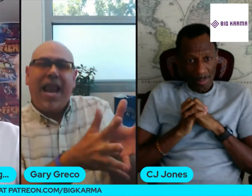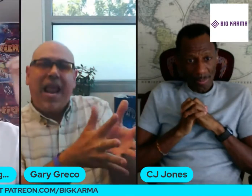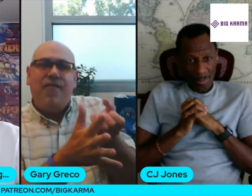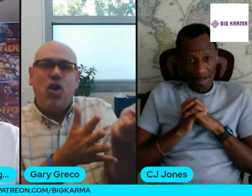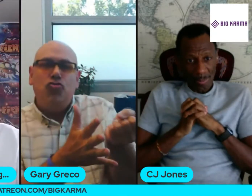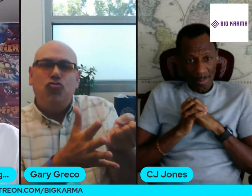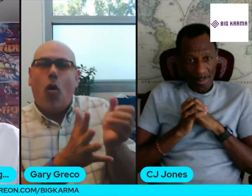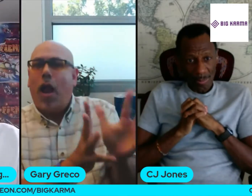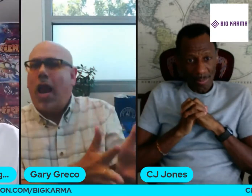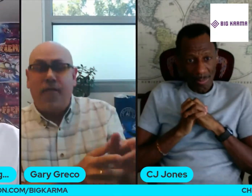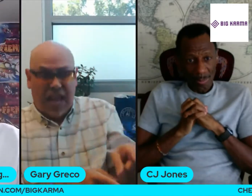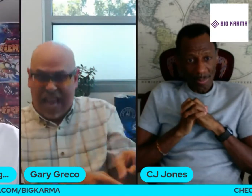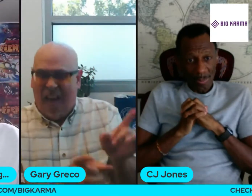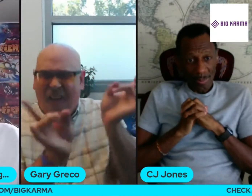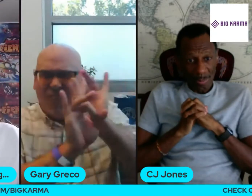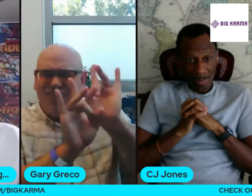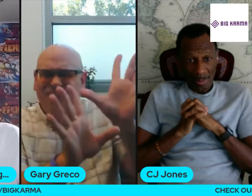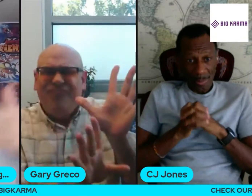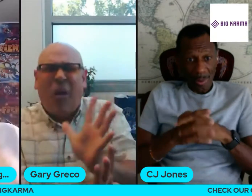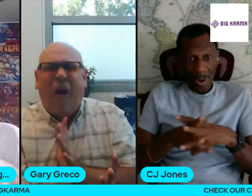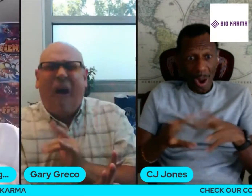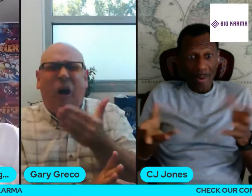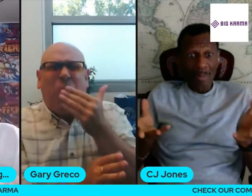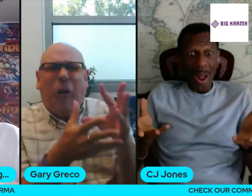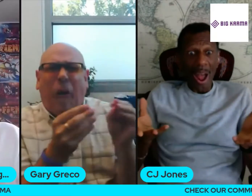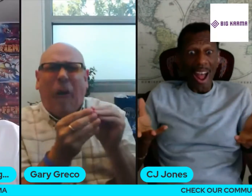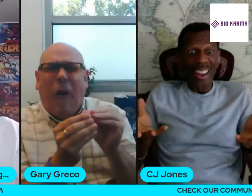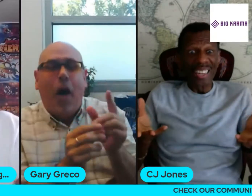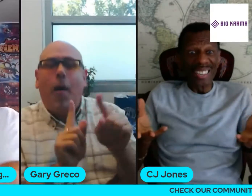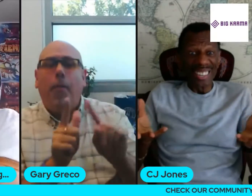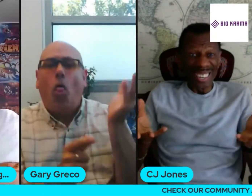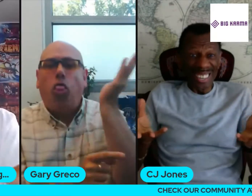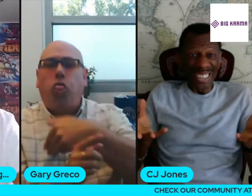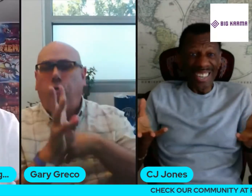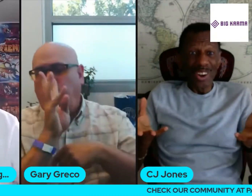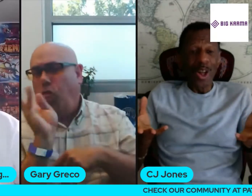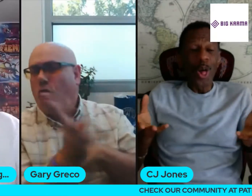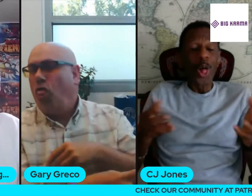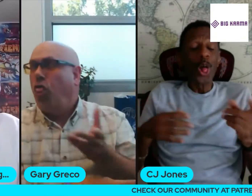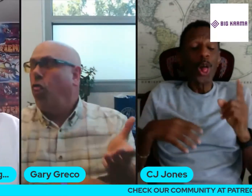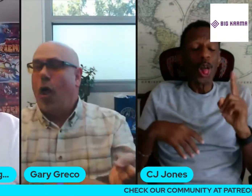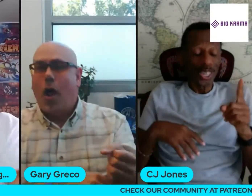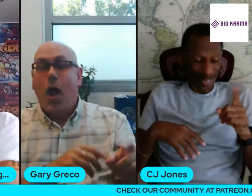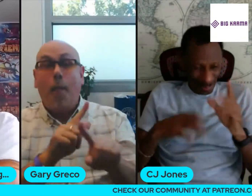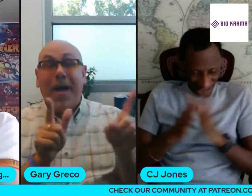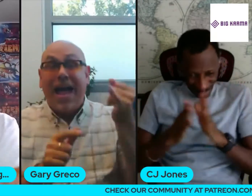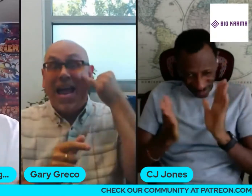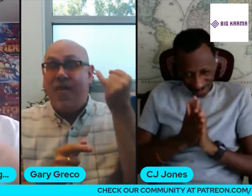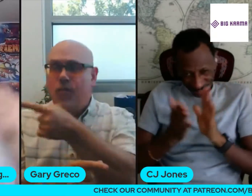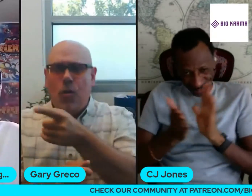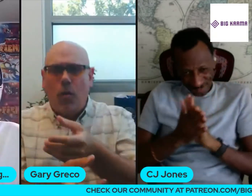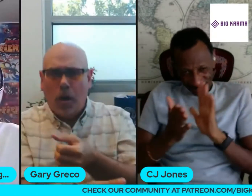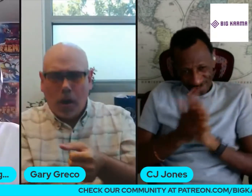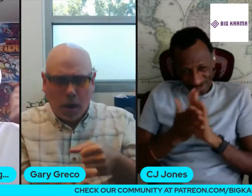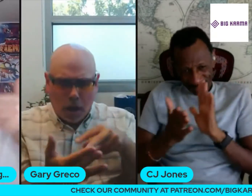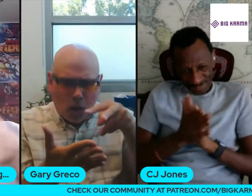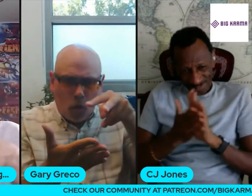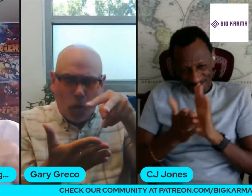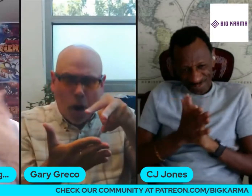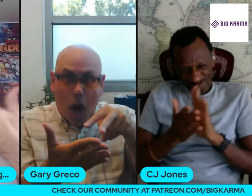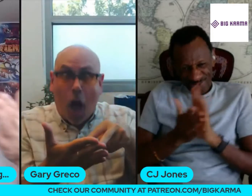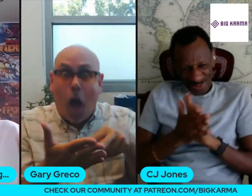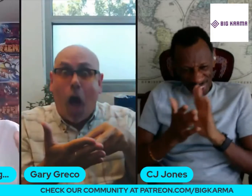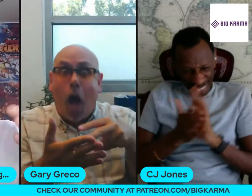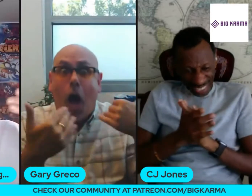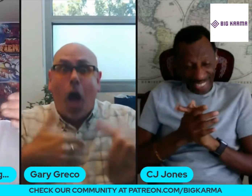and nobody read it before. But if you read it, you're gonna want to put it on the screen and it's gonna find an audience.